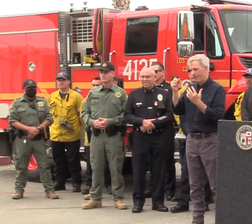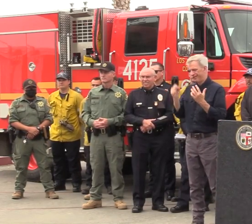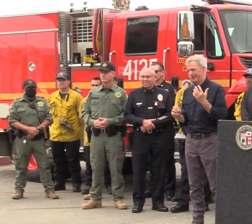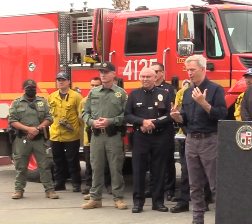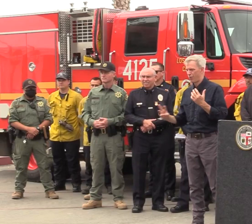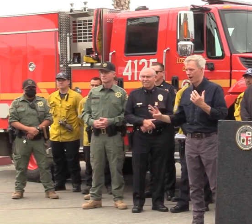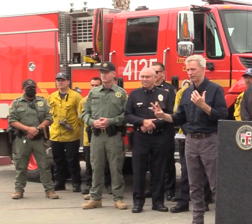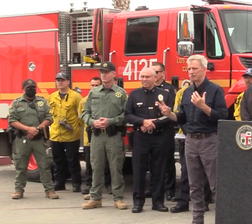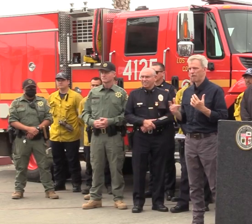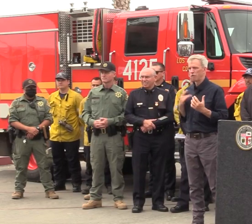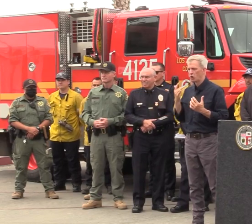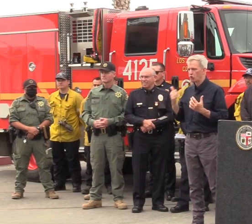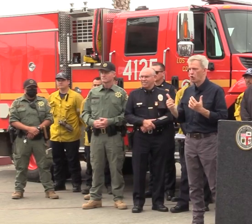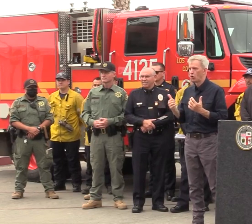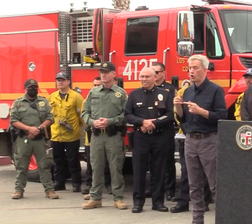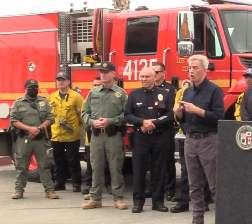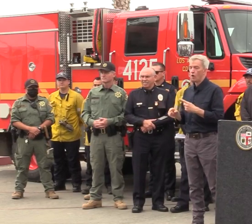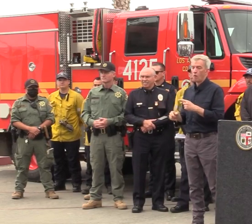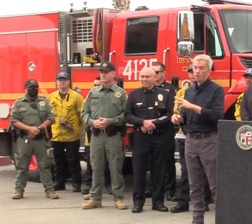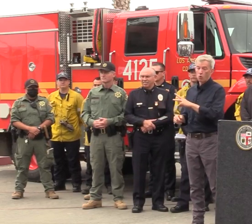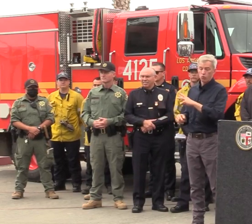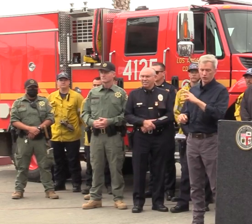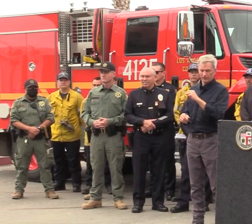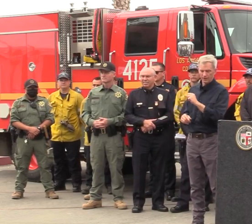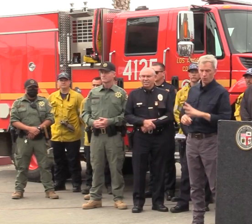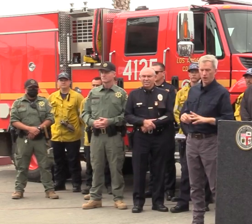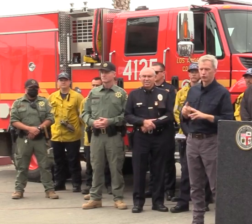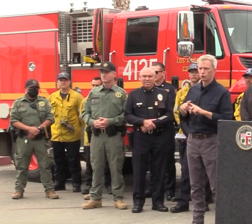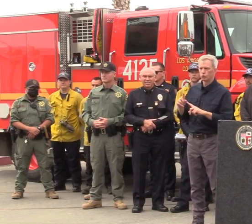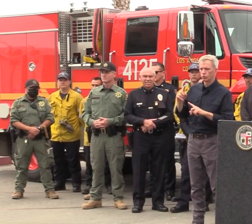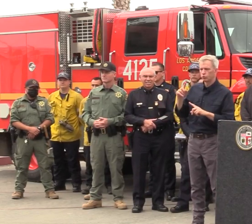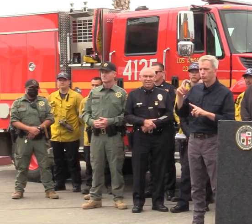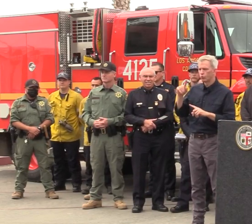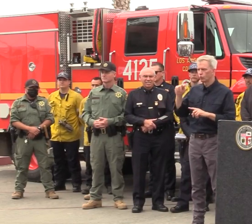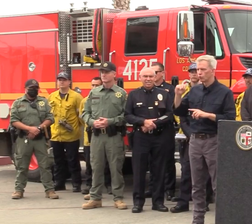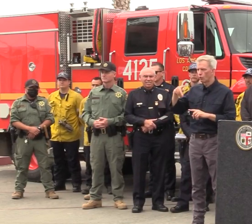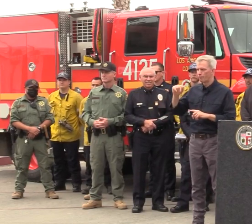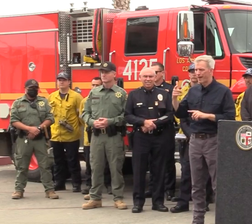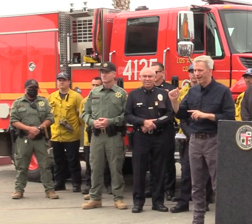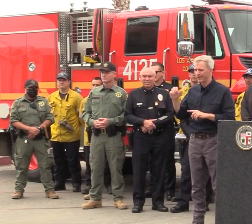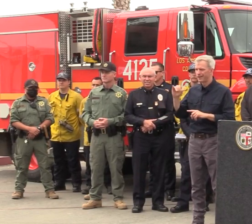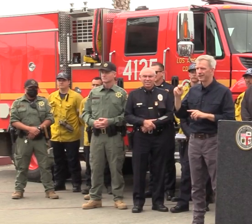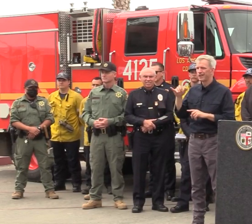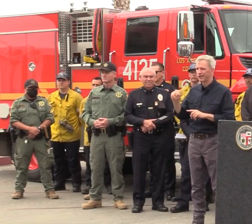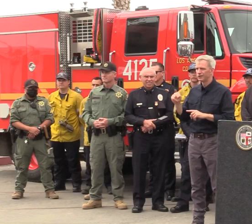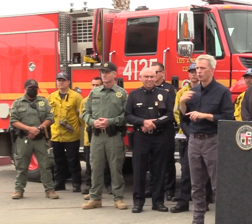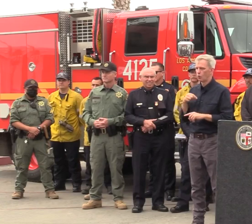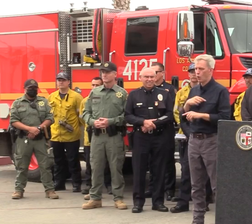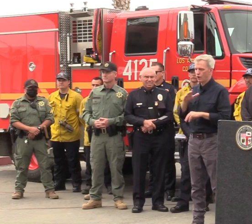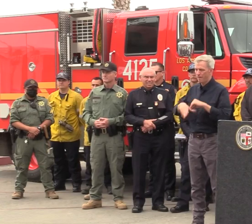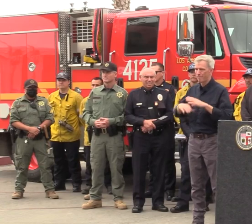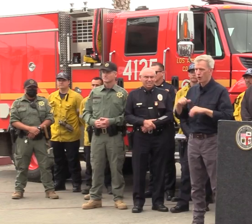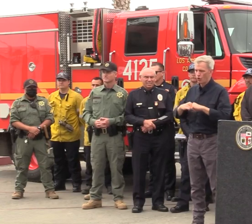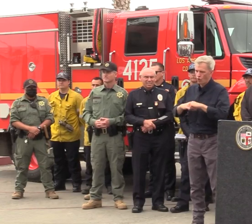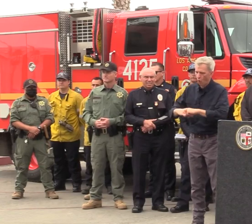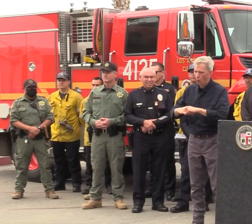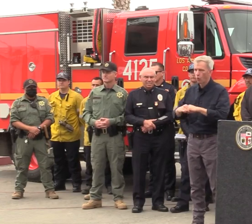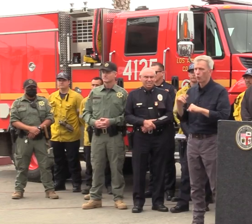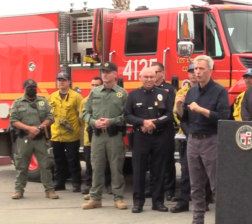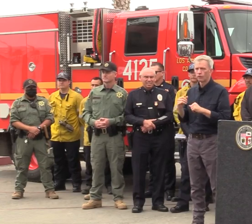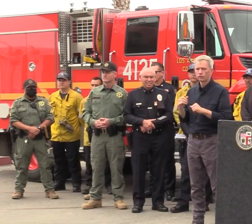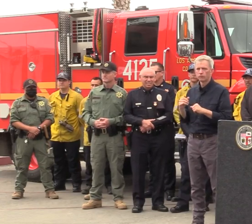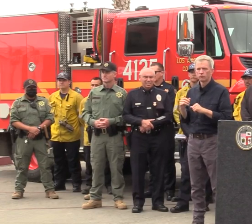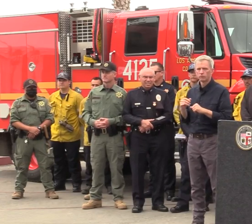kind of west-southwest towards Topanga Canyon is to make sure that we can build that line and hold that line. Again, don't